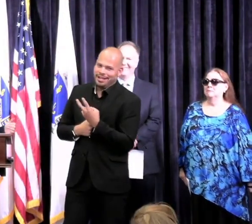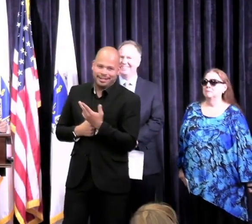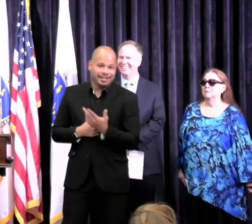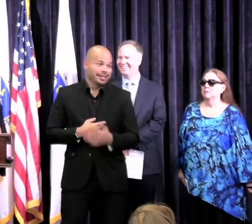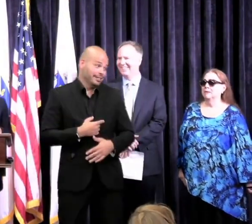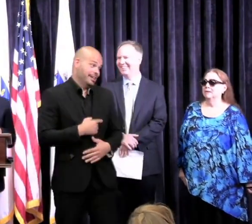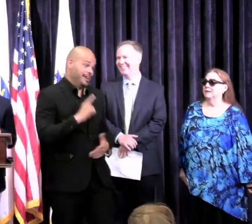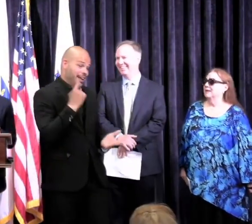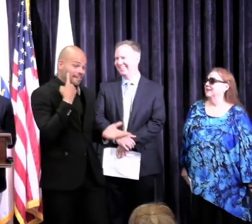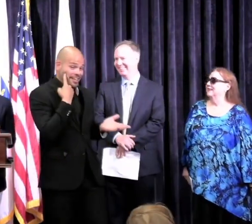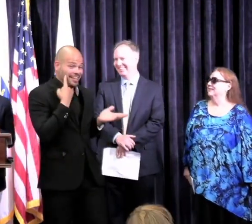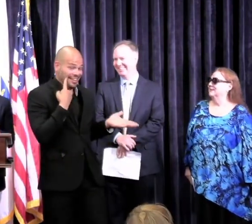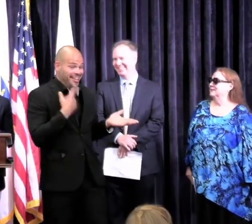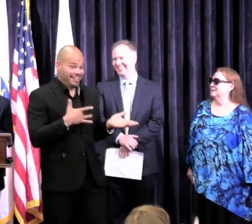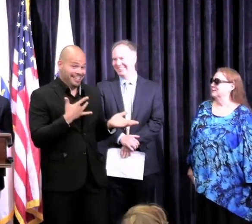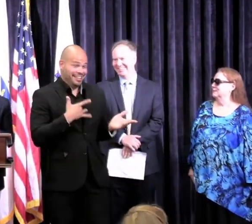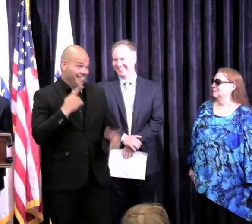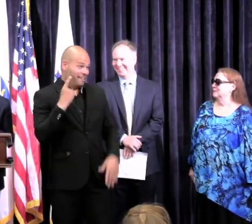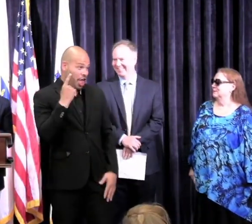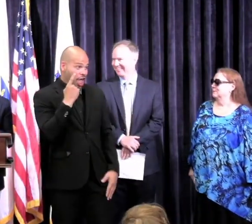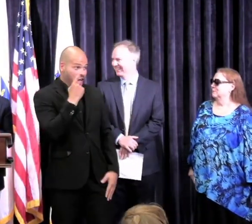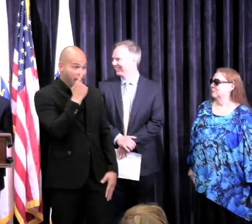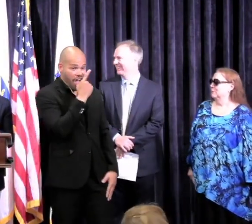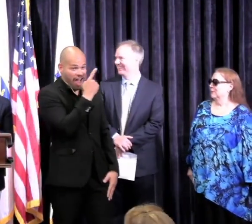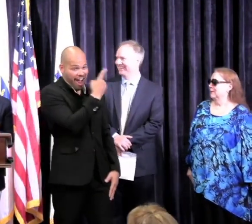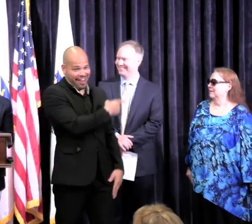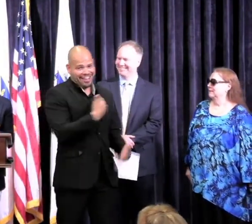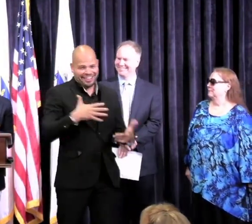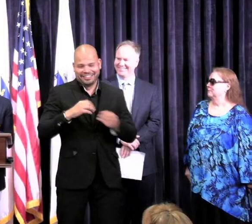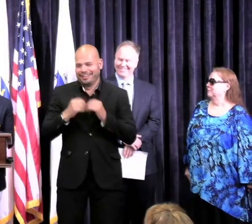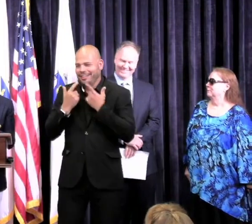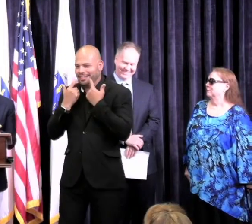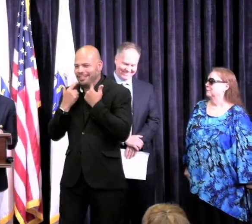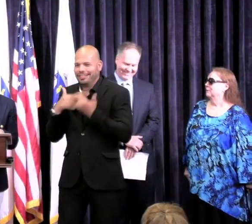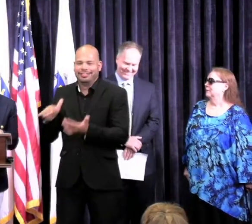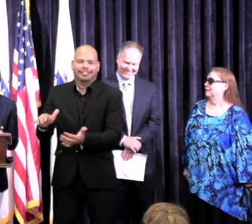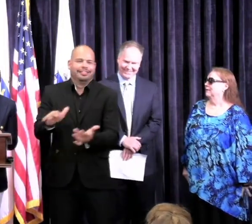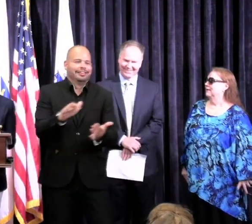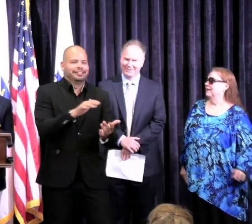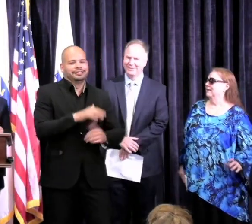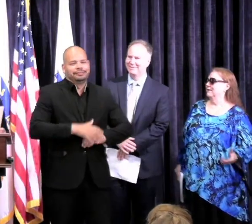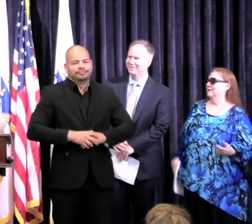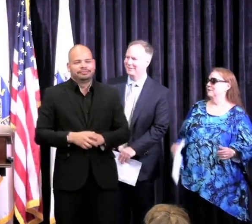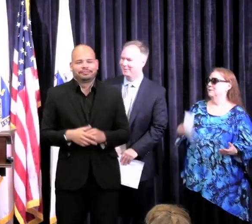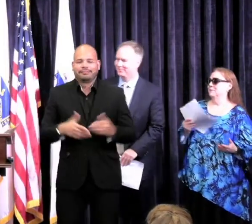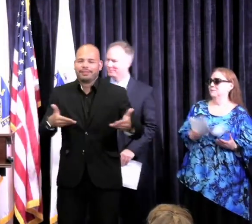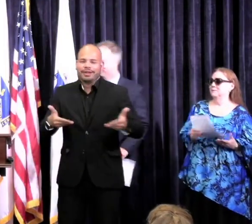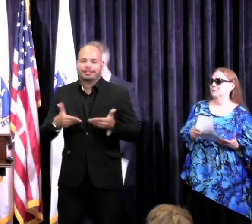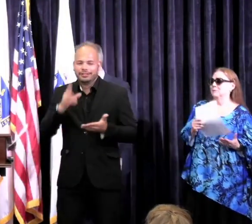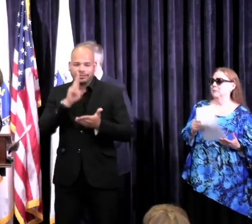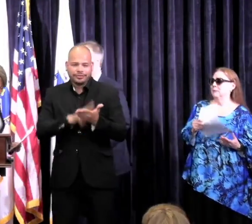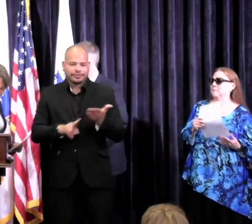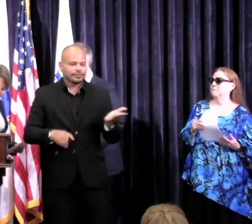but it feels like a lot more than that so uh we know we now welcome secretary Snyder